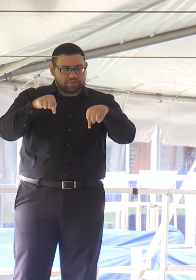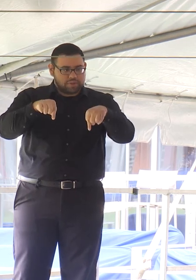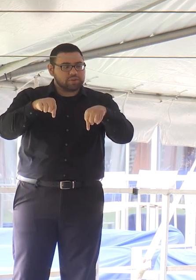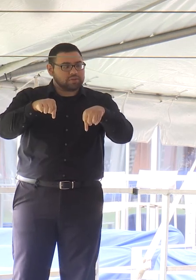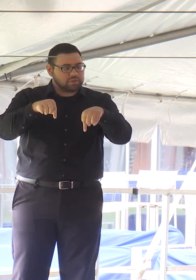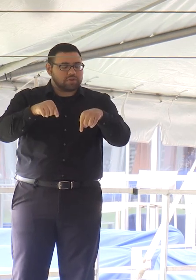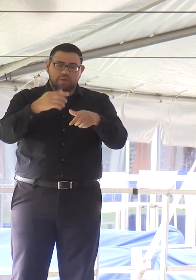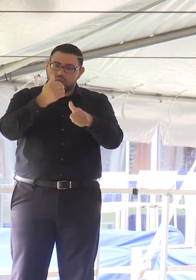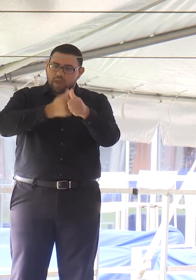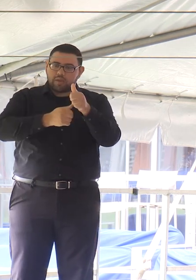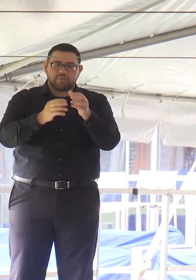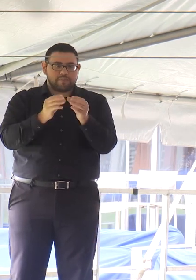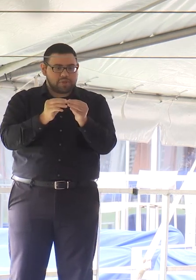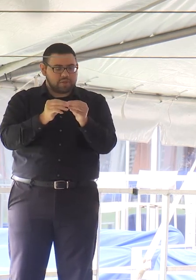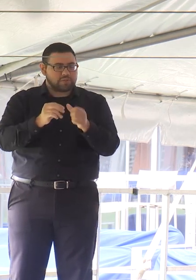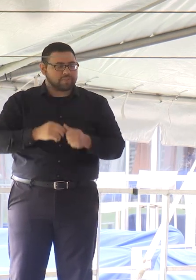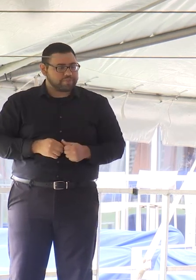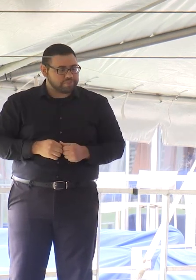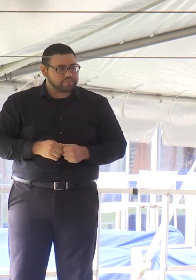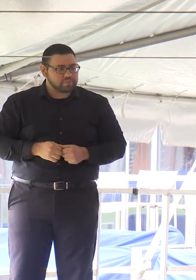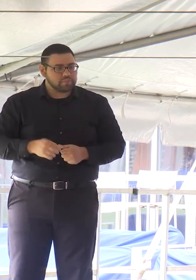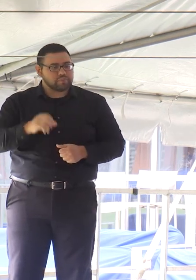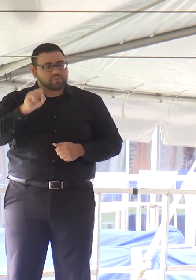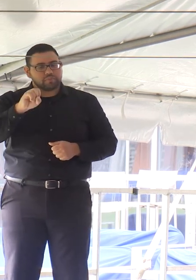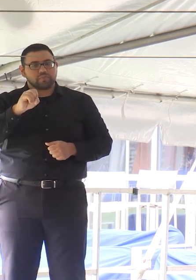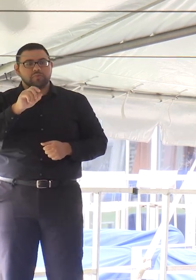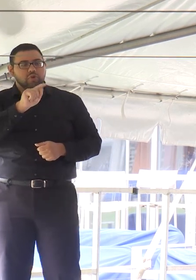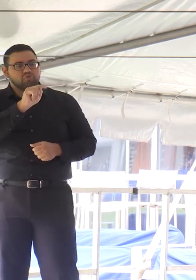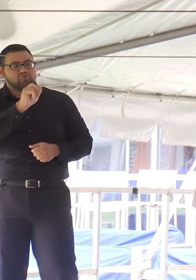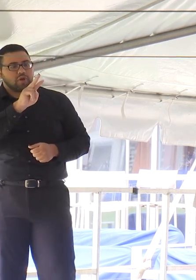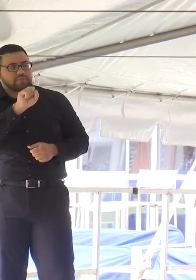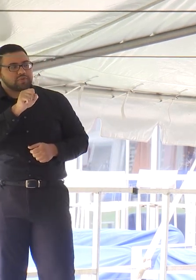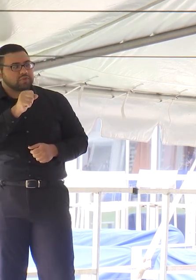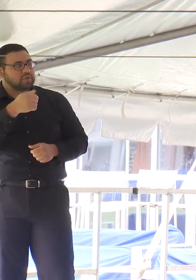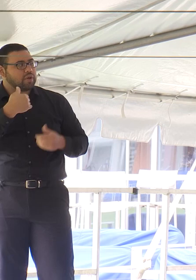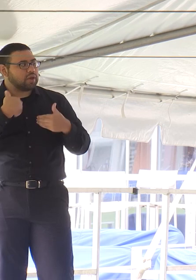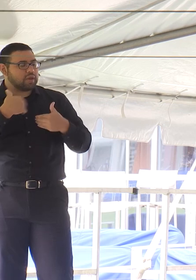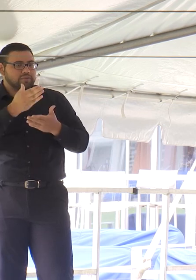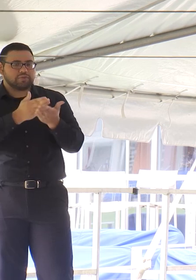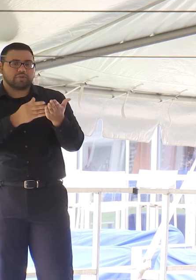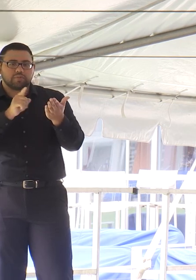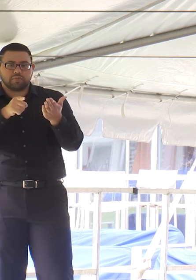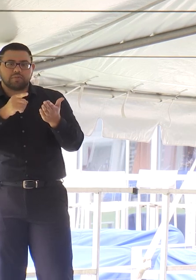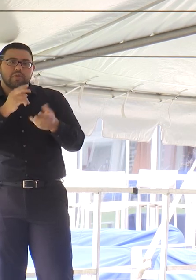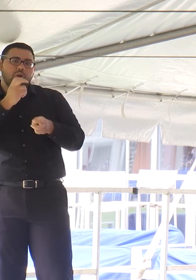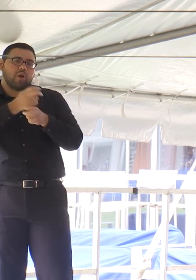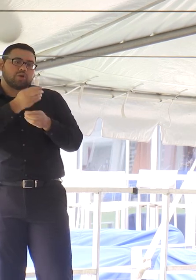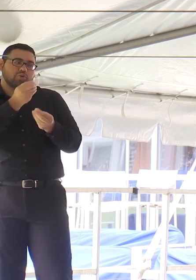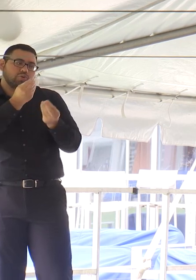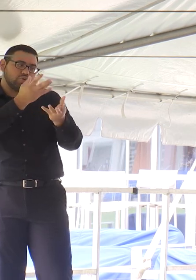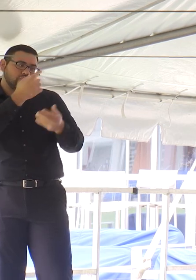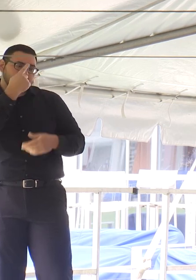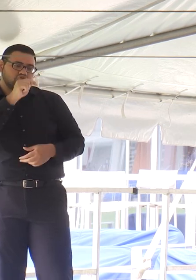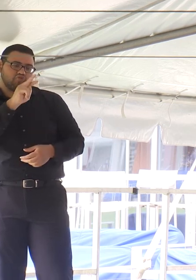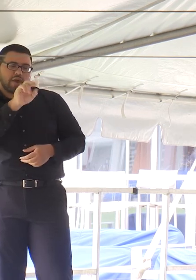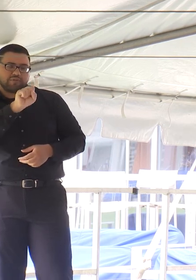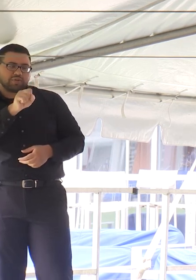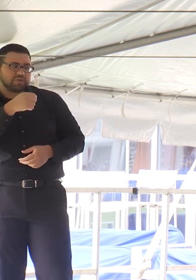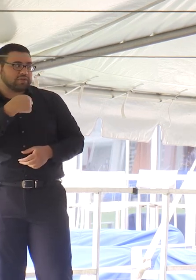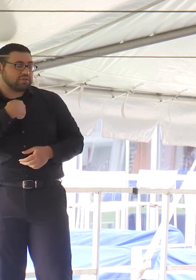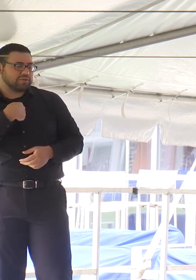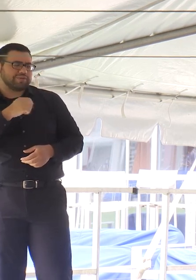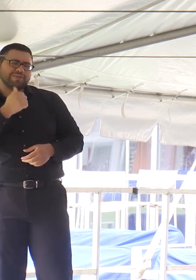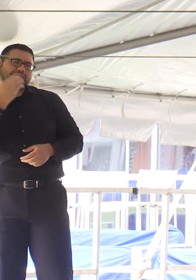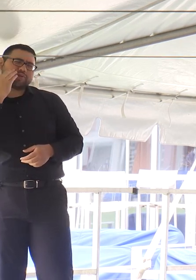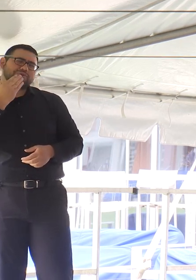That's right. Every meeting. That's right. So, if Travis, I got some tough news for Travis. Travis, isn't